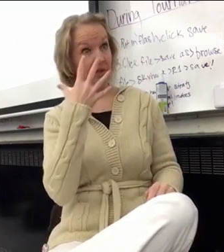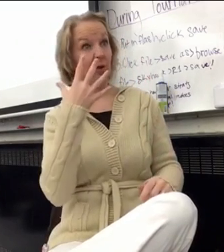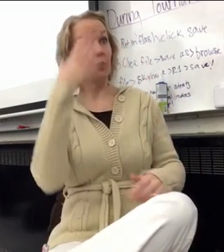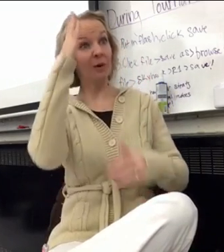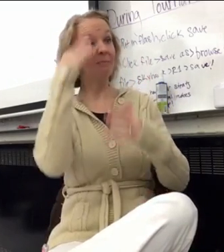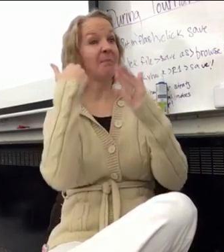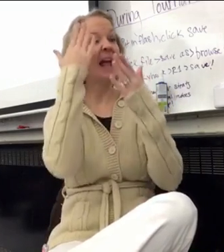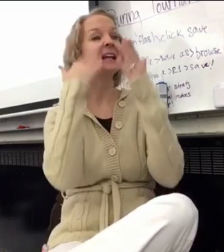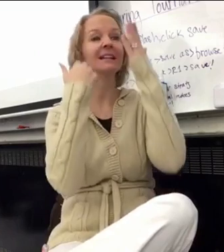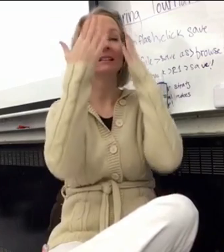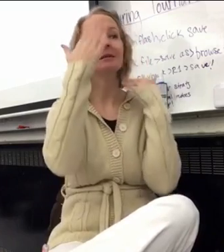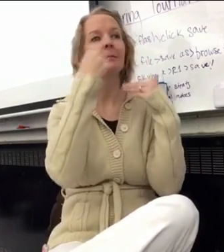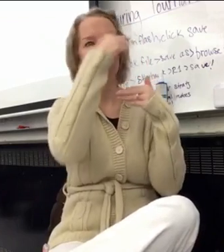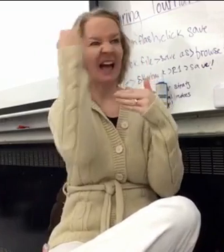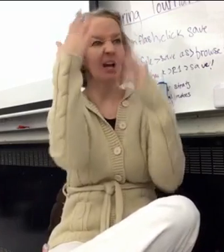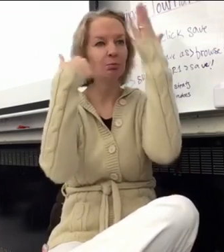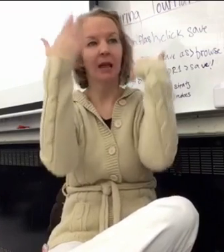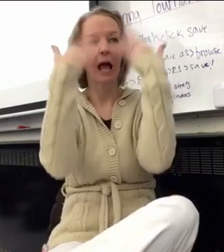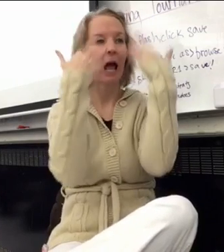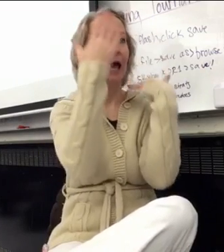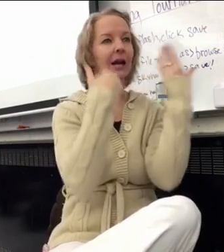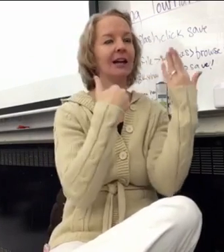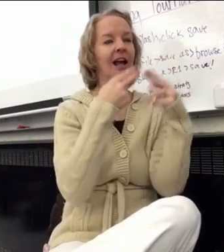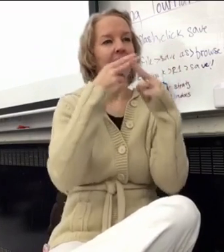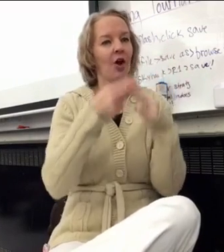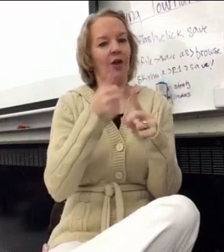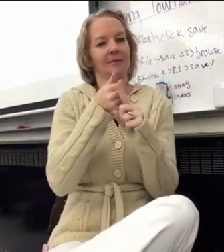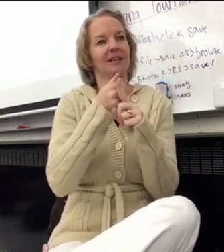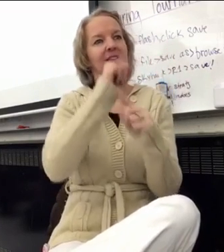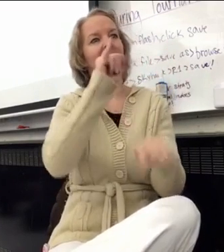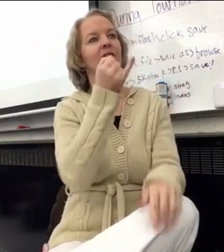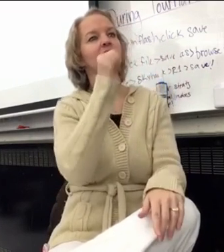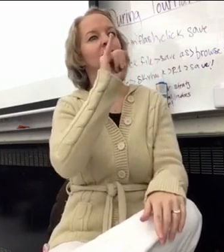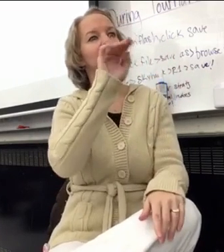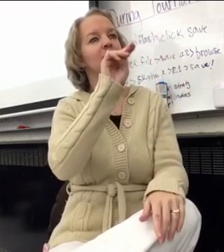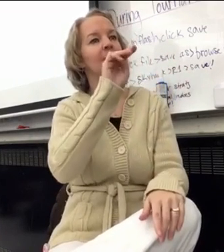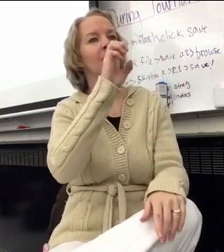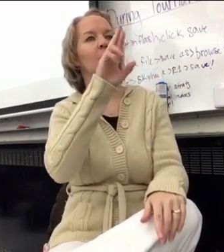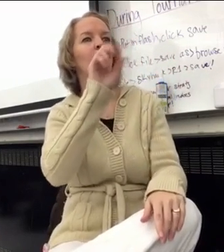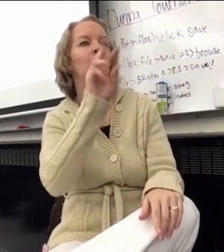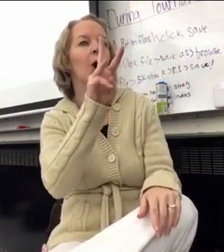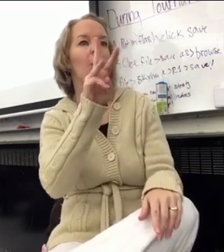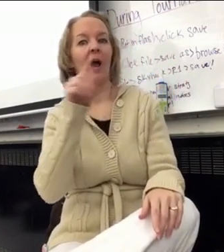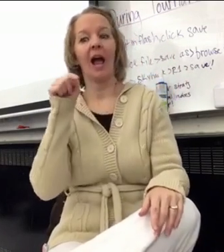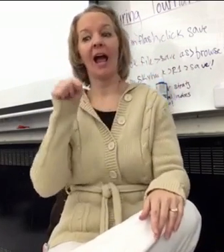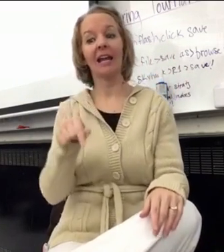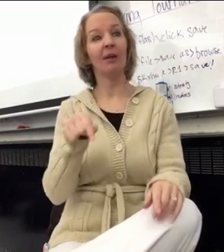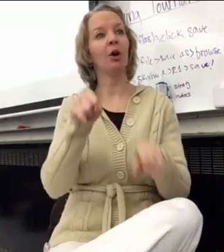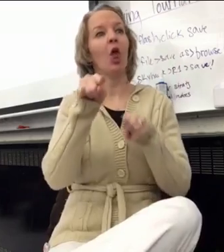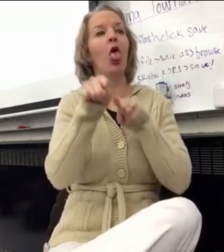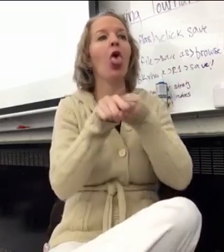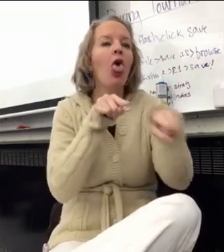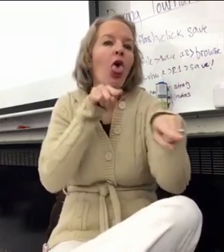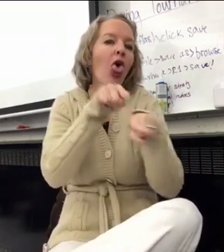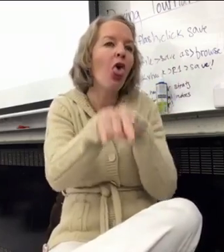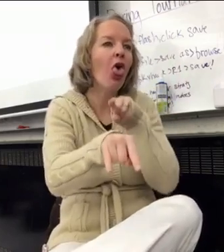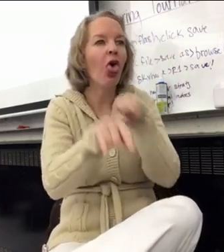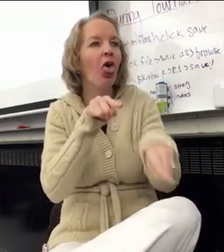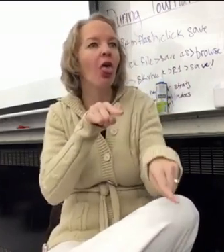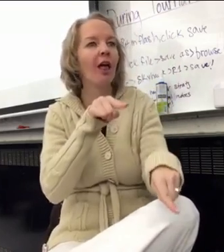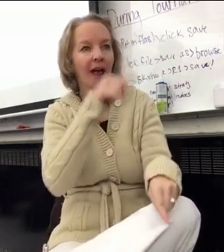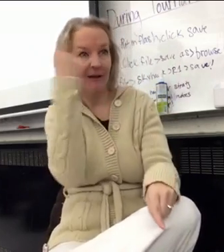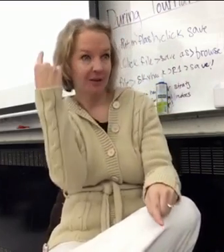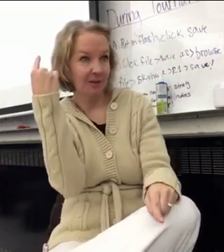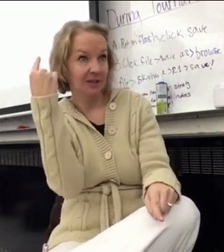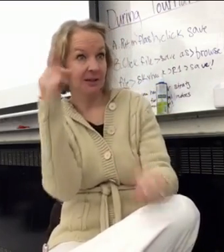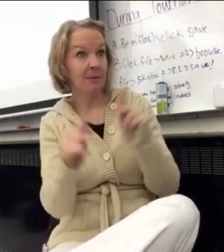black. That character was what was known as the Jim Crow. That was like his name. And then he would make fun of African Americans, and people would go